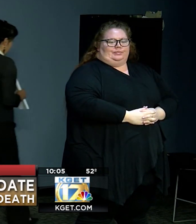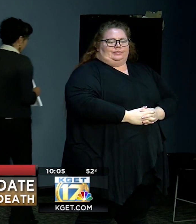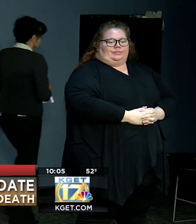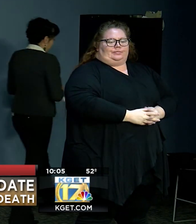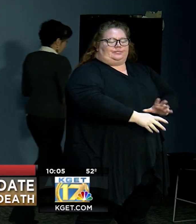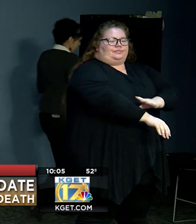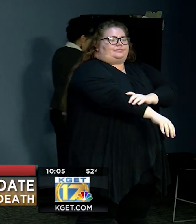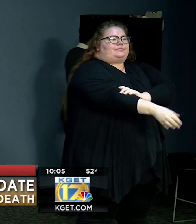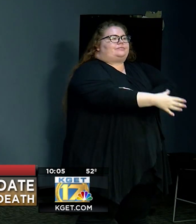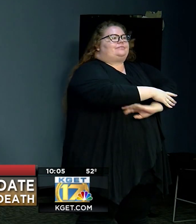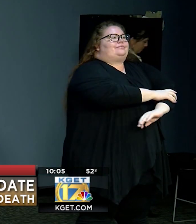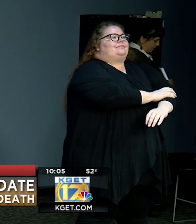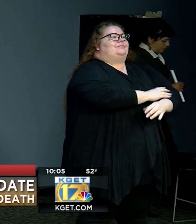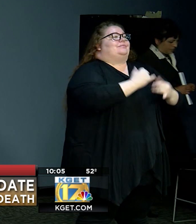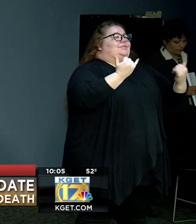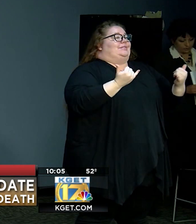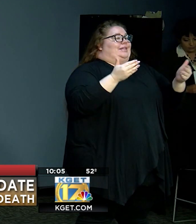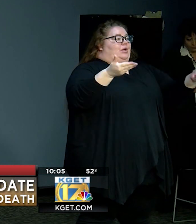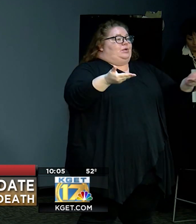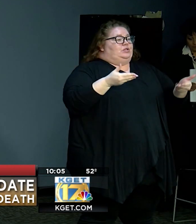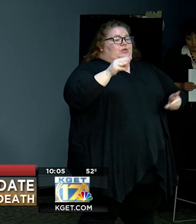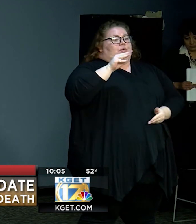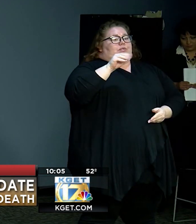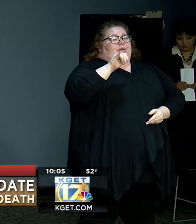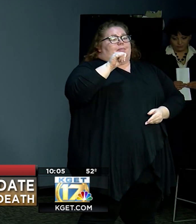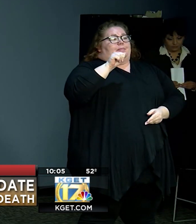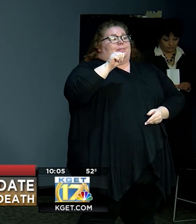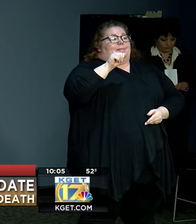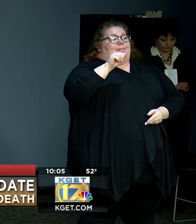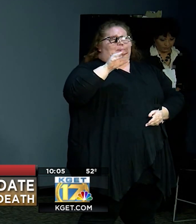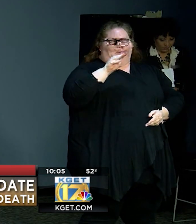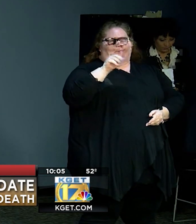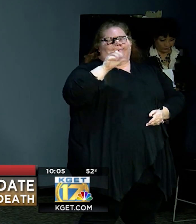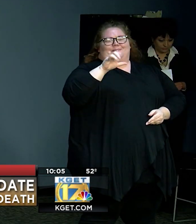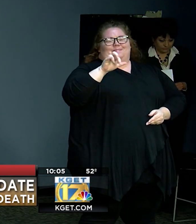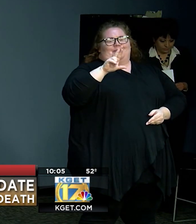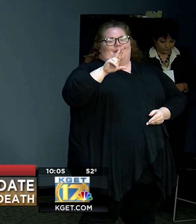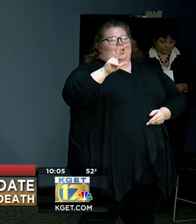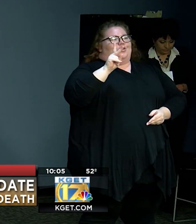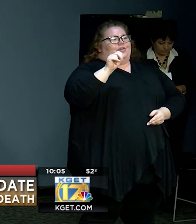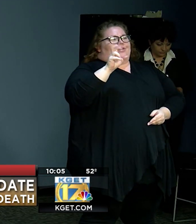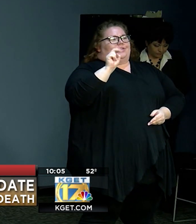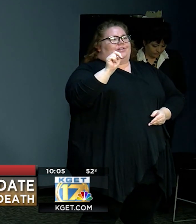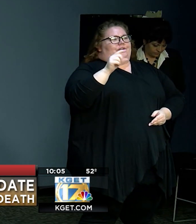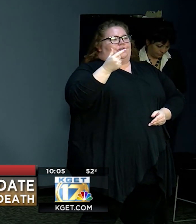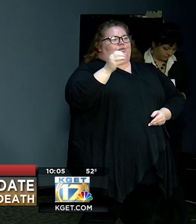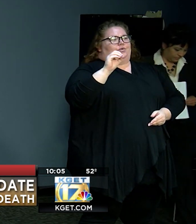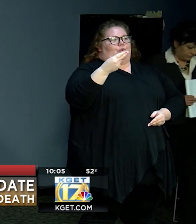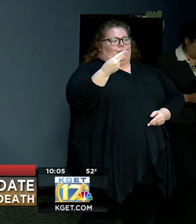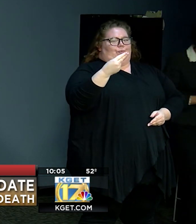It's my pleasure to now introduce the mayor of the city of Bakersfield, Karen Go.